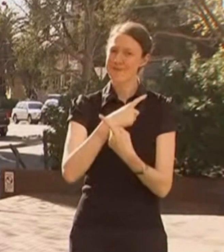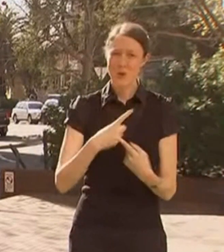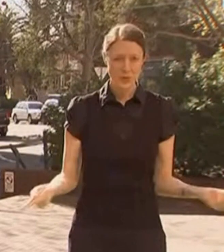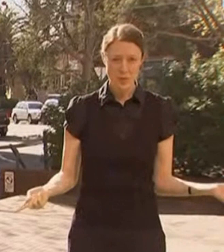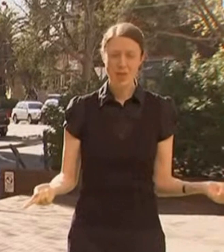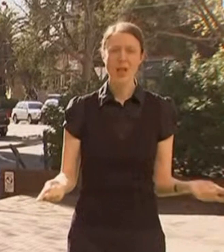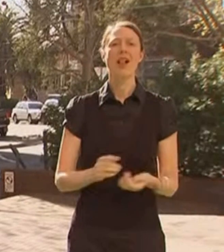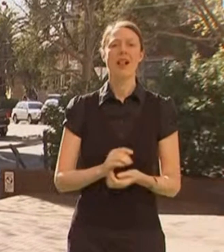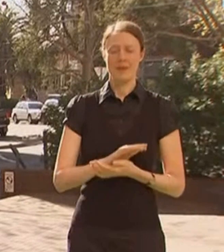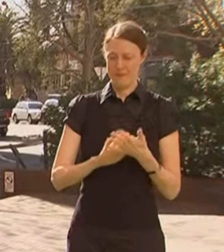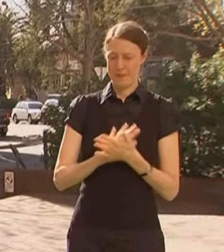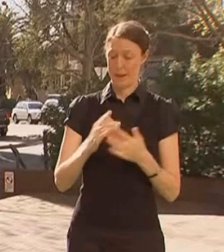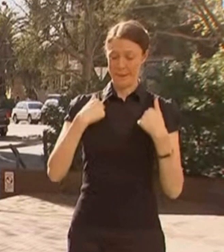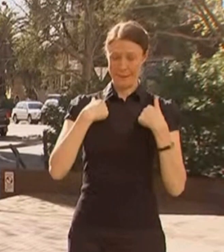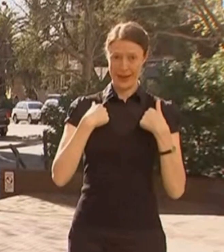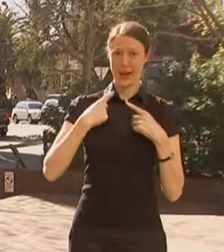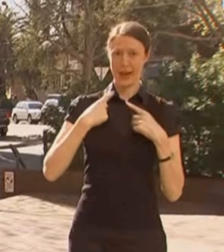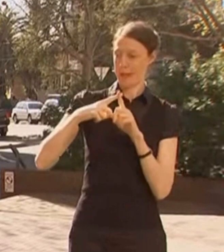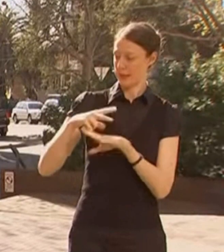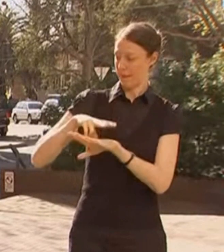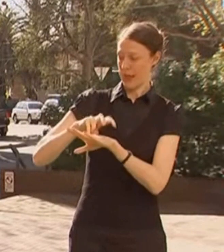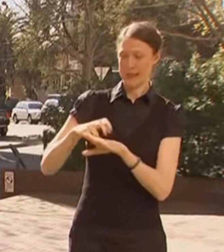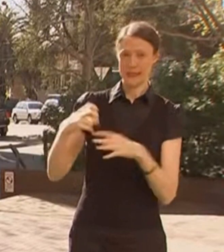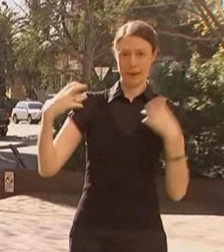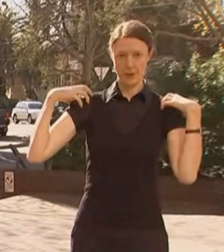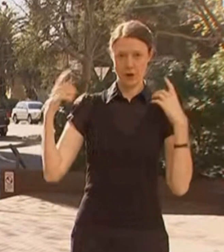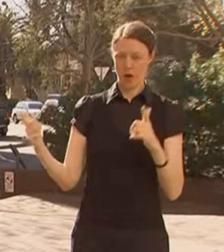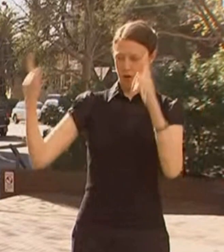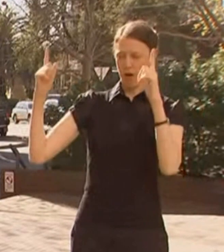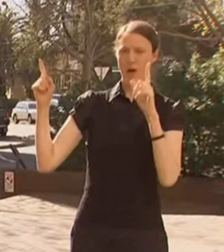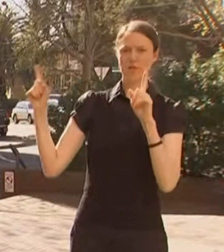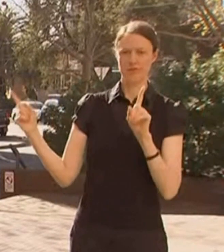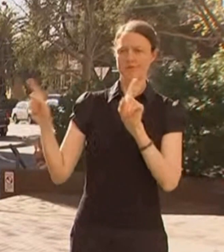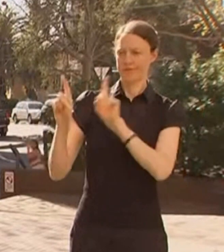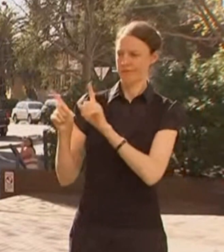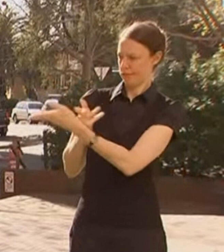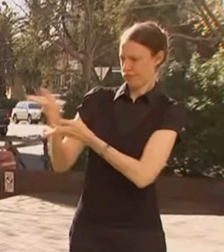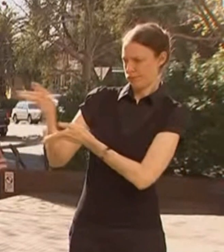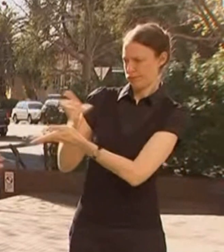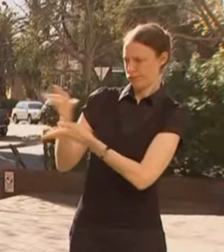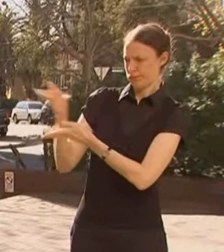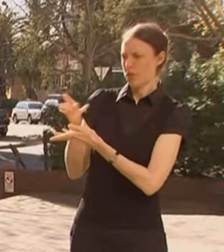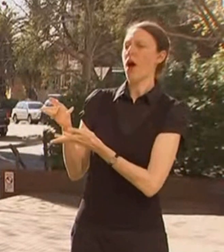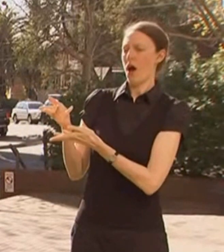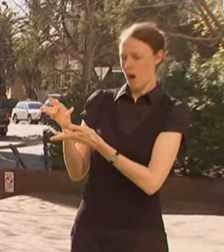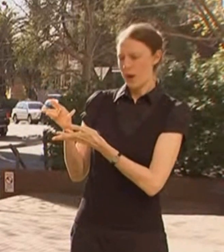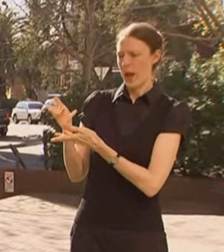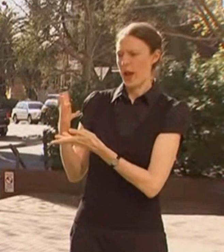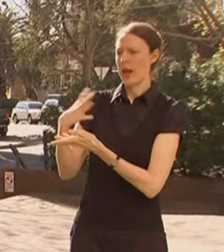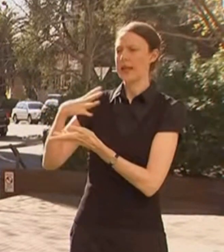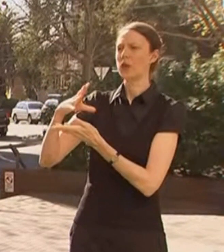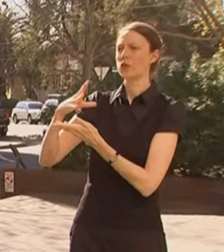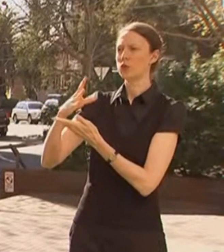clear that police would not be able to assure the maintenance of those health orders, that the number of protesters